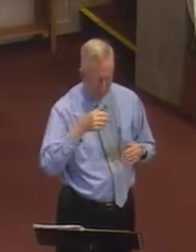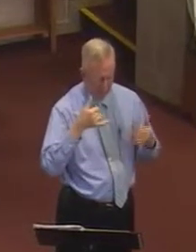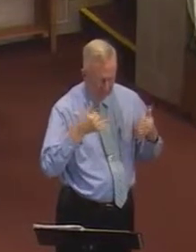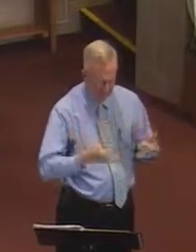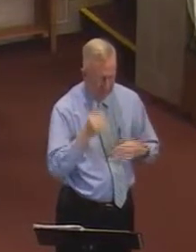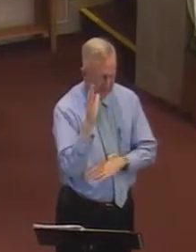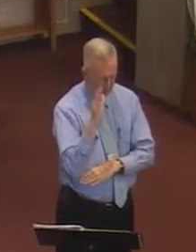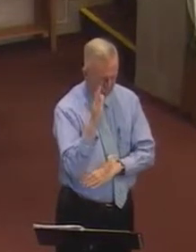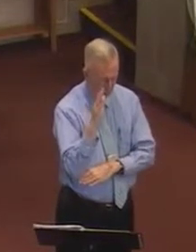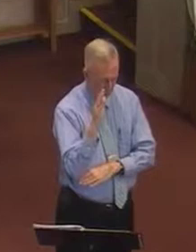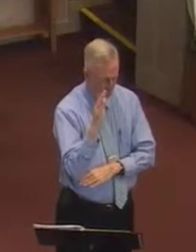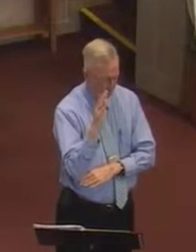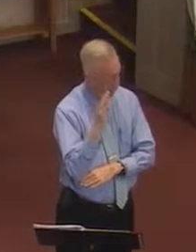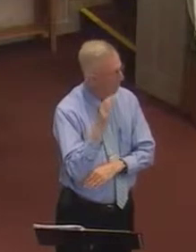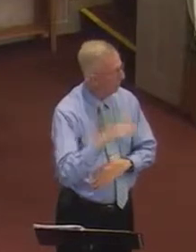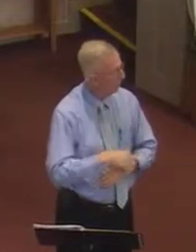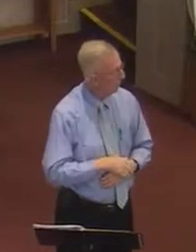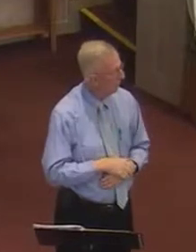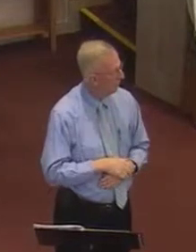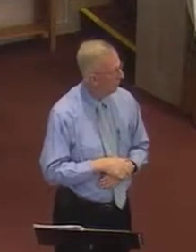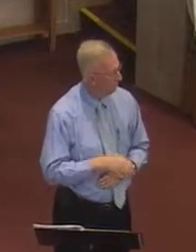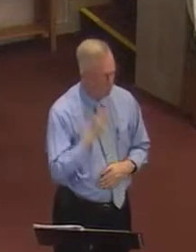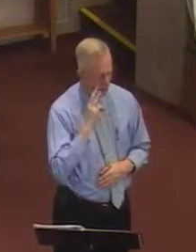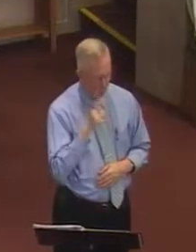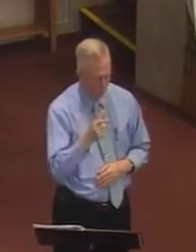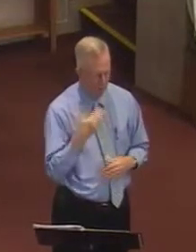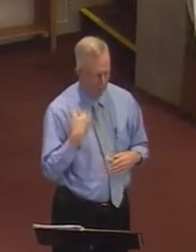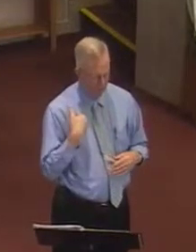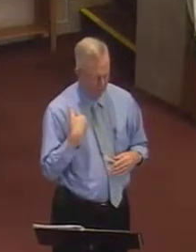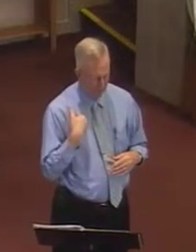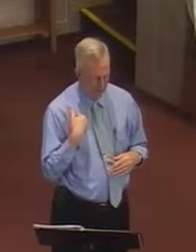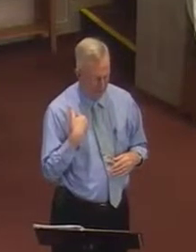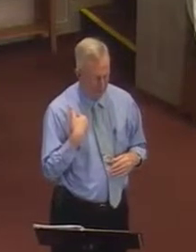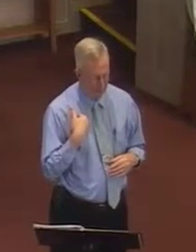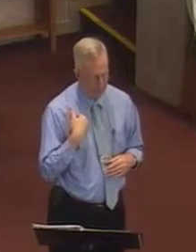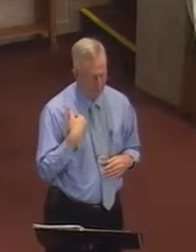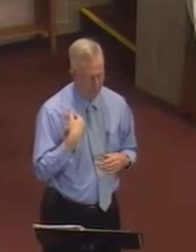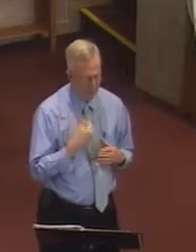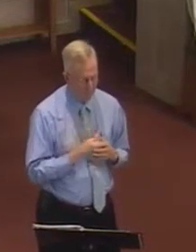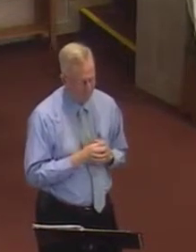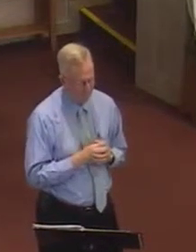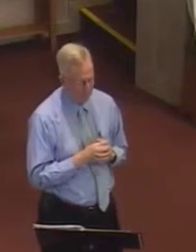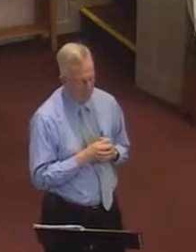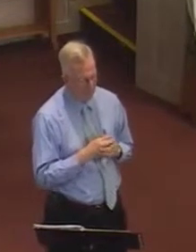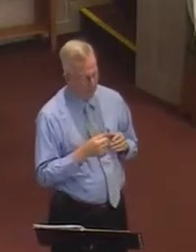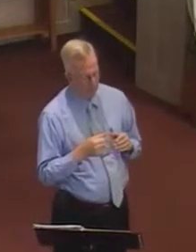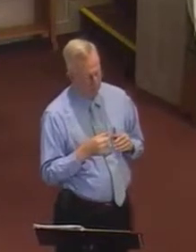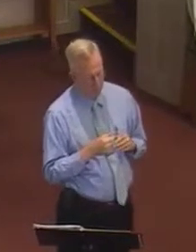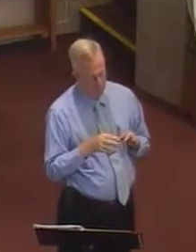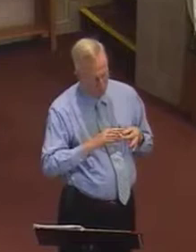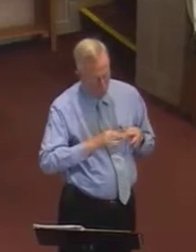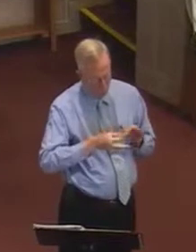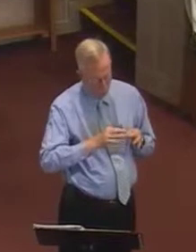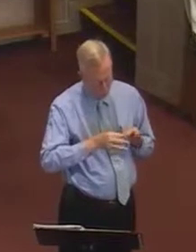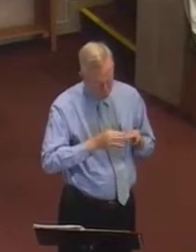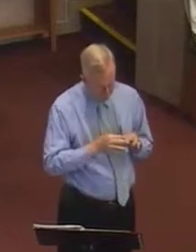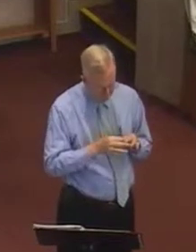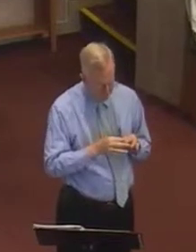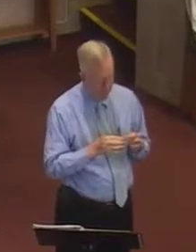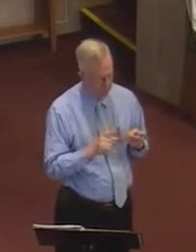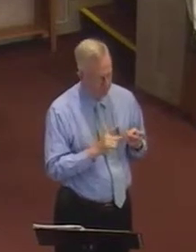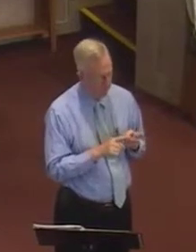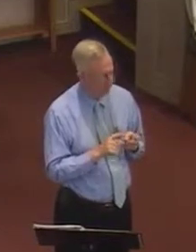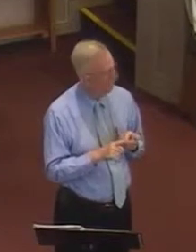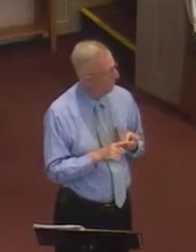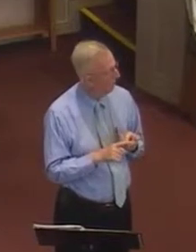than welcome. We would love to have you back. We're going to recite the rosary, and there will be a consecration. It's our way of